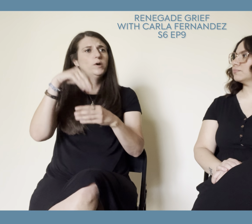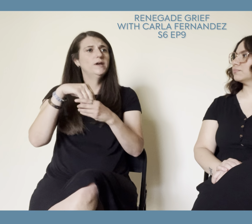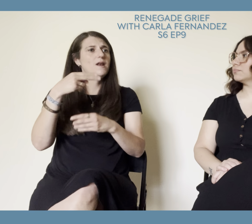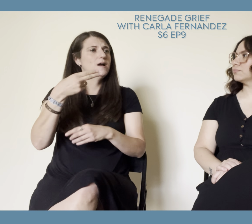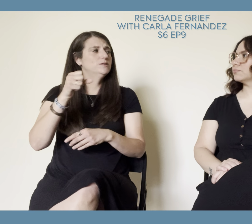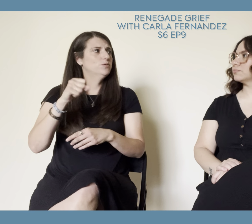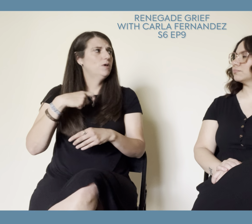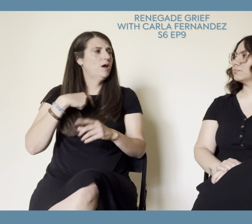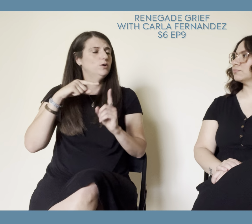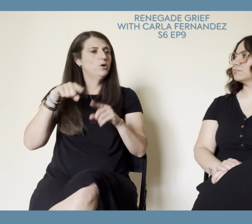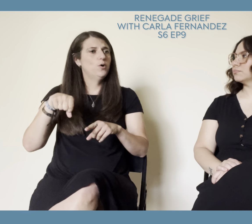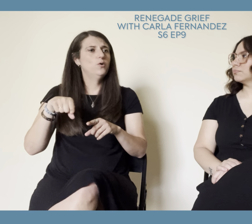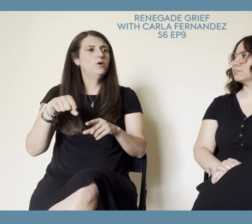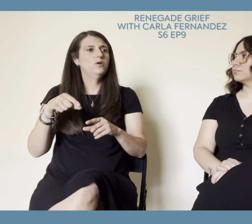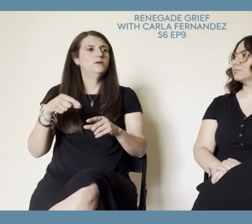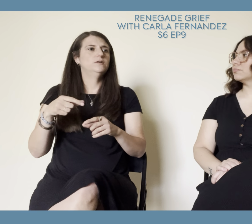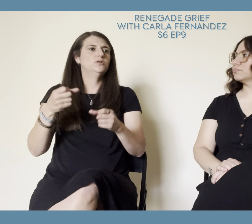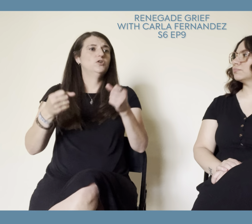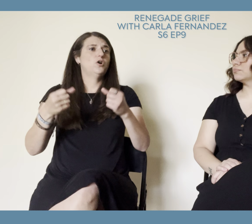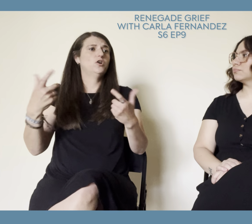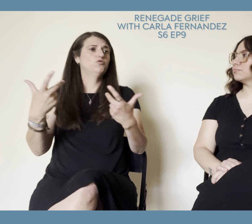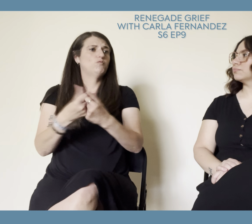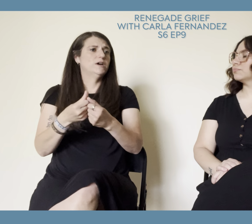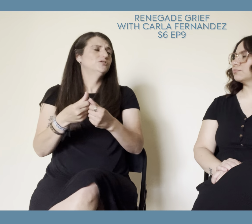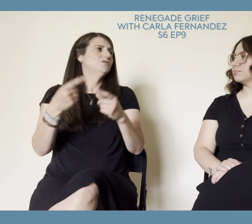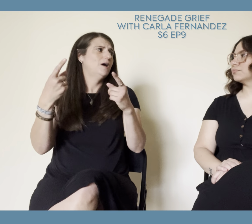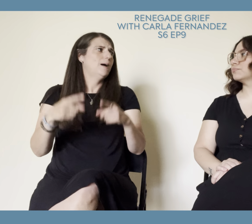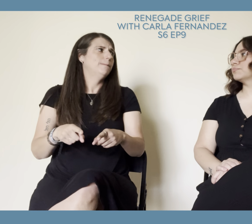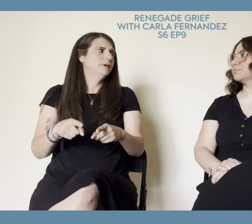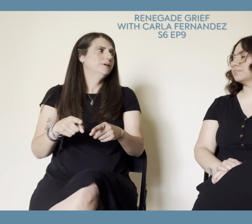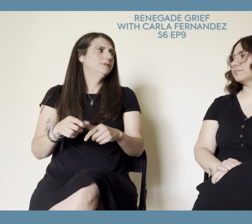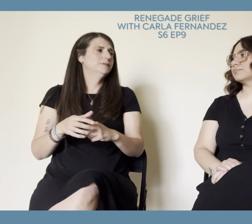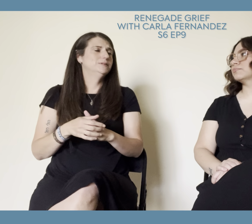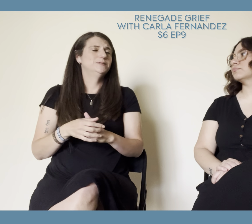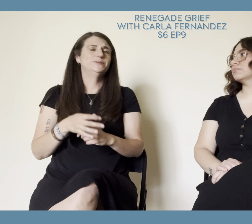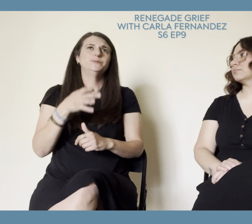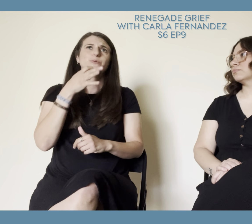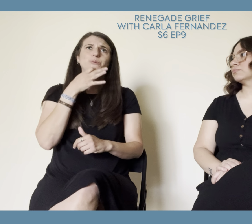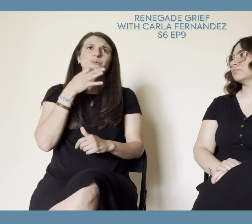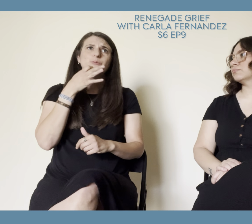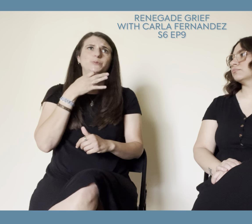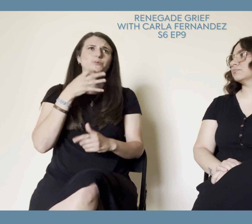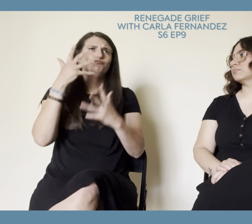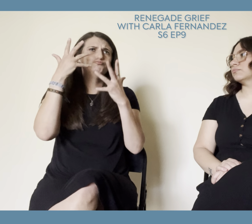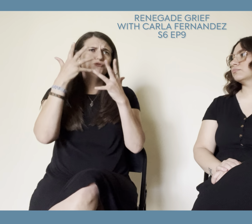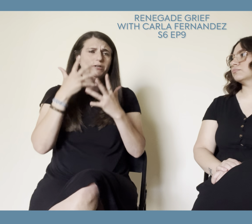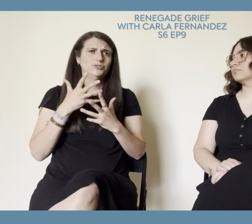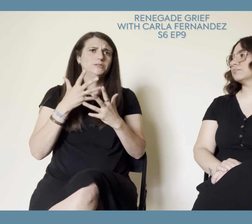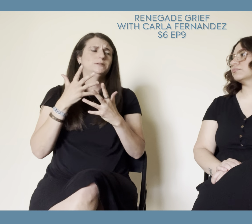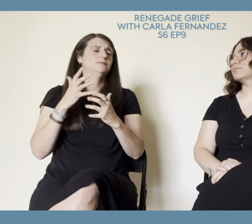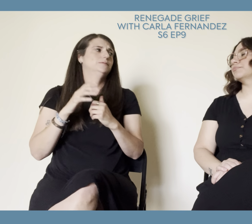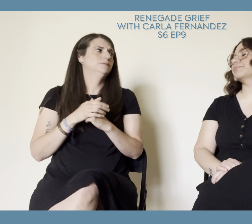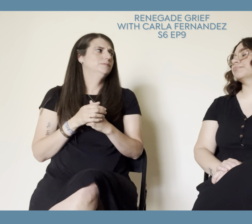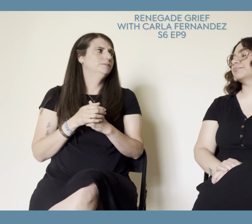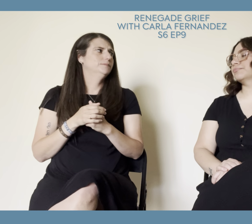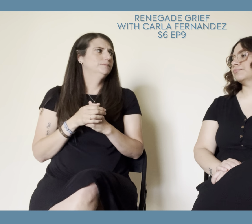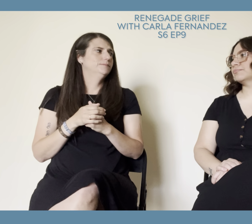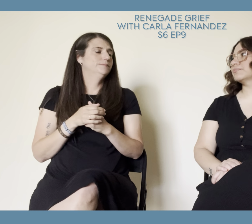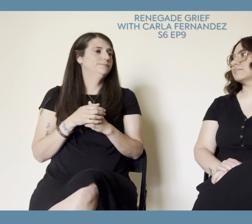who died in a car crash. And it was one of those like way too soon tragedies. The night that he died, a